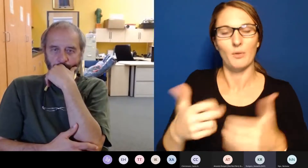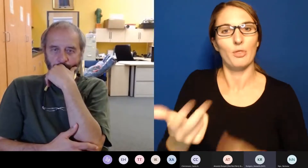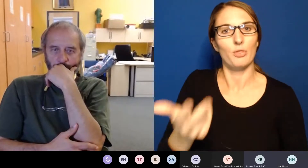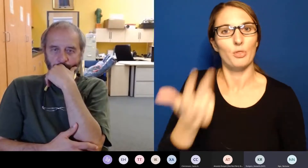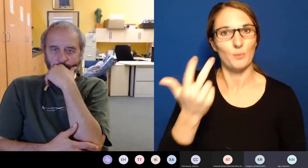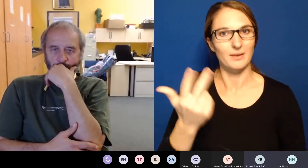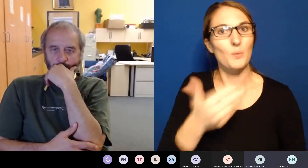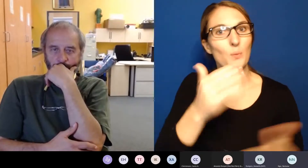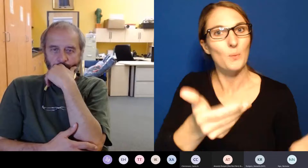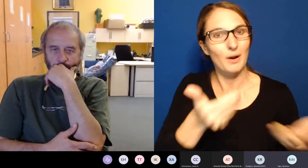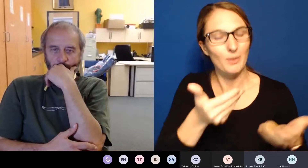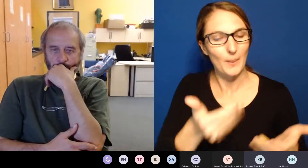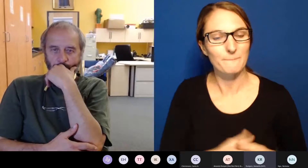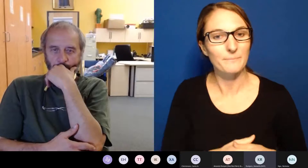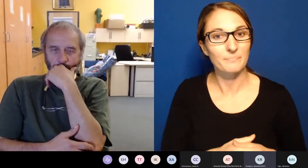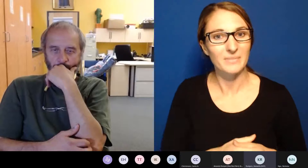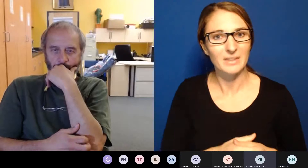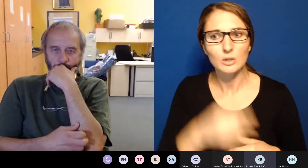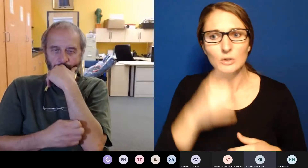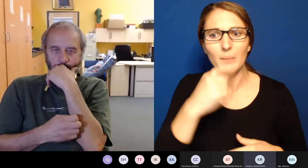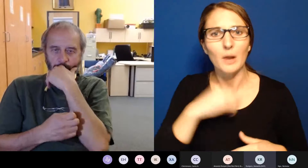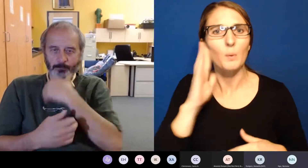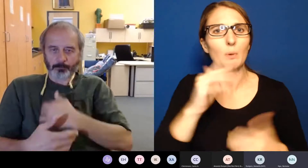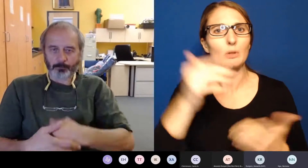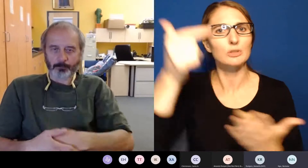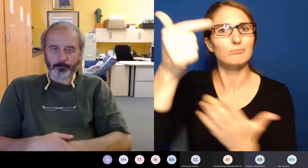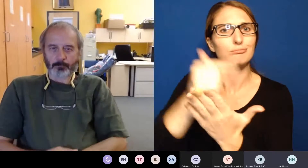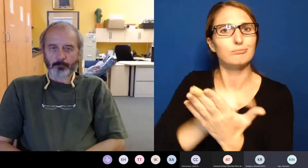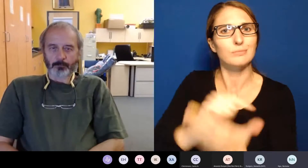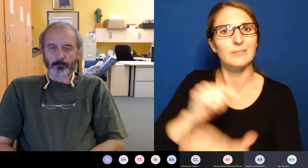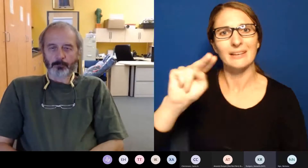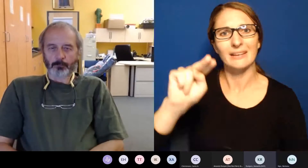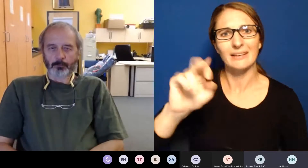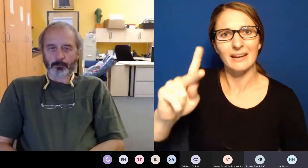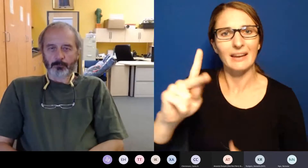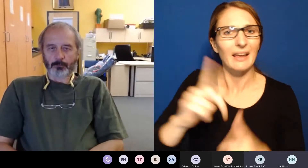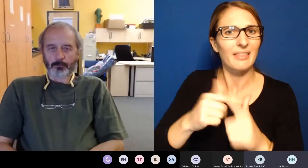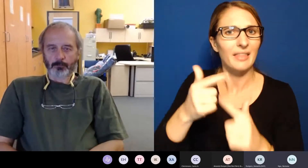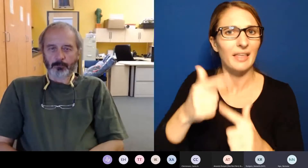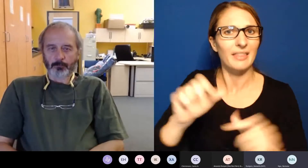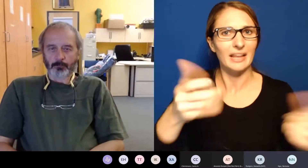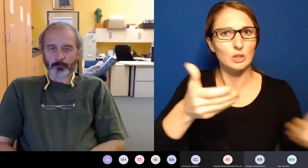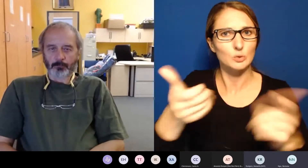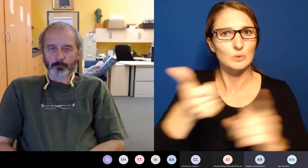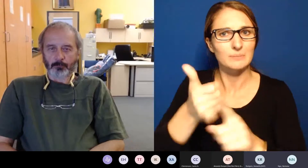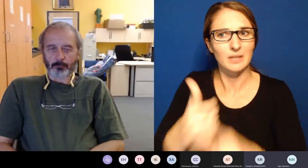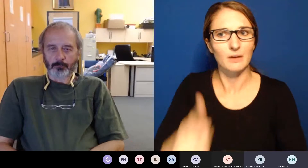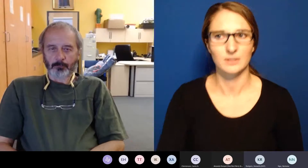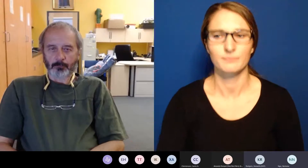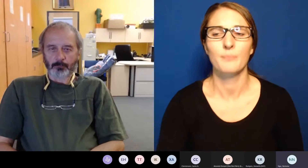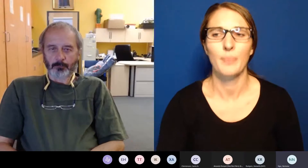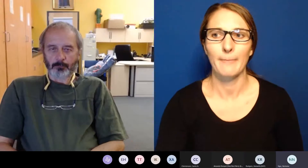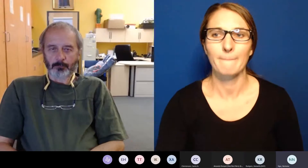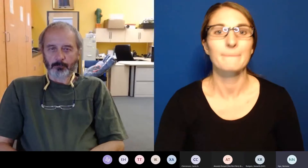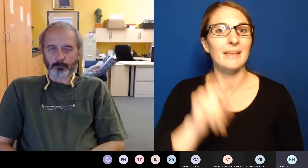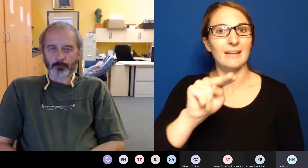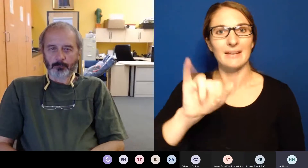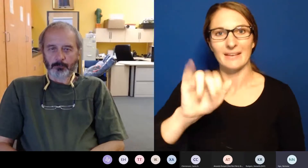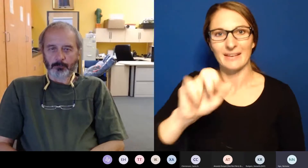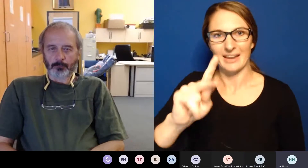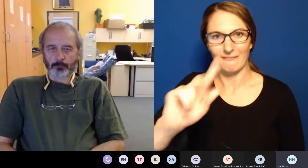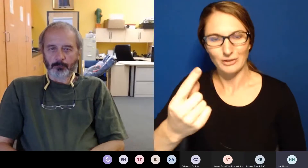Welcome. Can we go down the list, Nick, and people can introduce themselves? Sure. I'll gladly start first. My